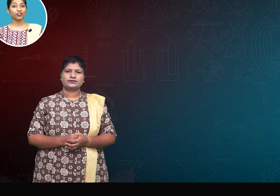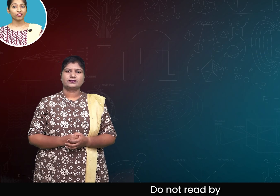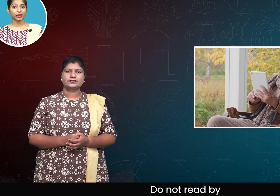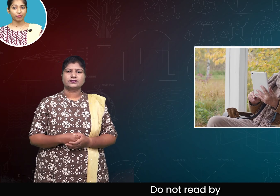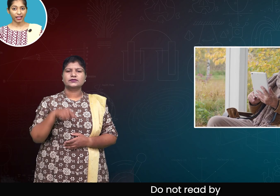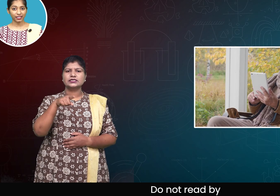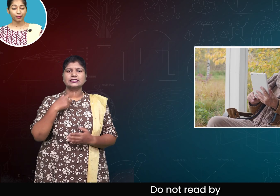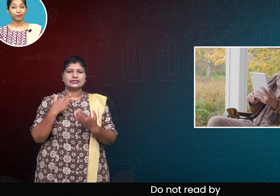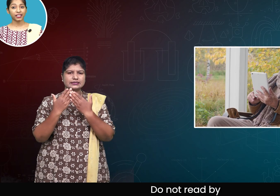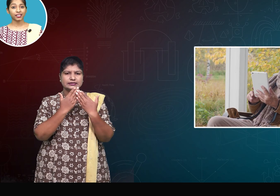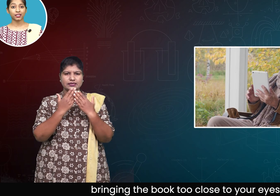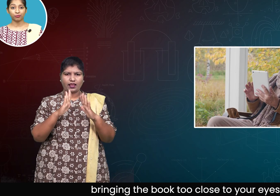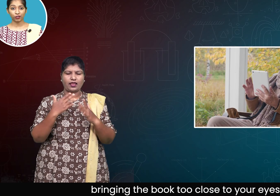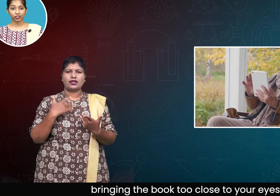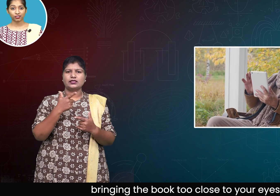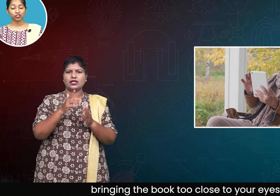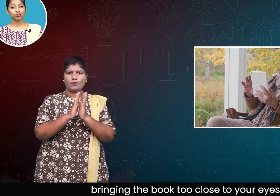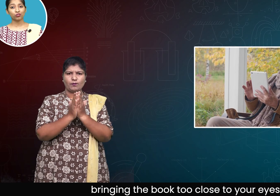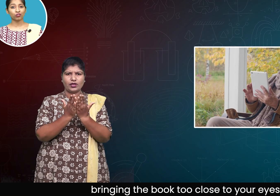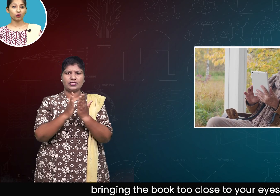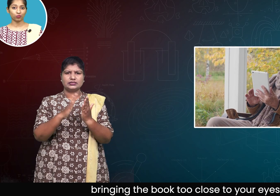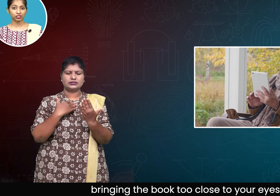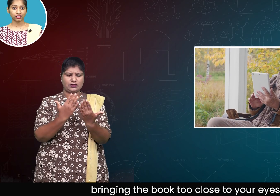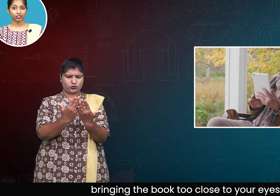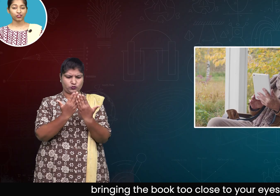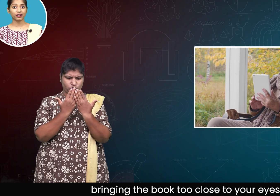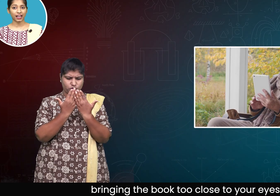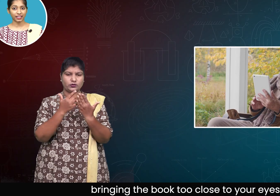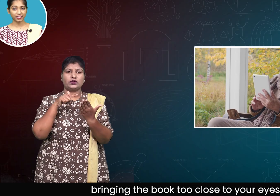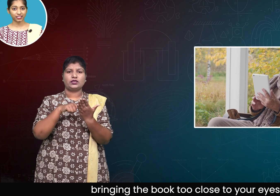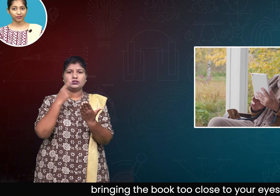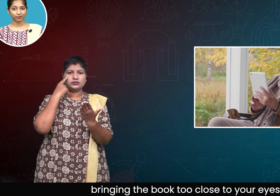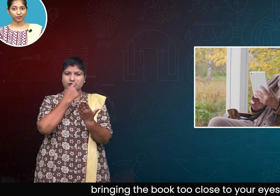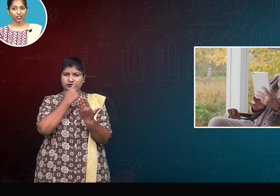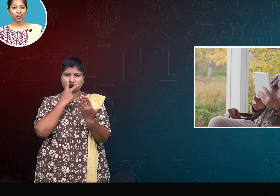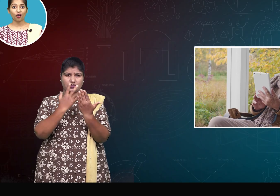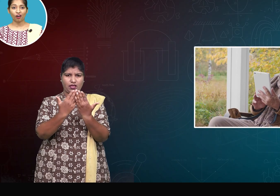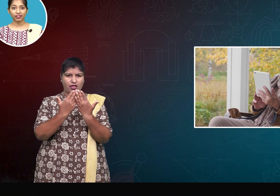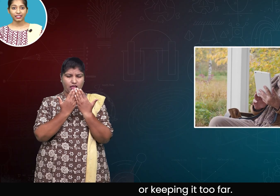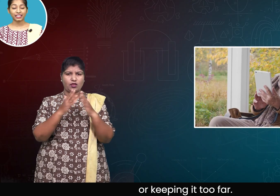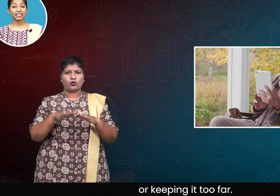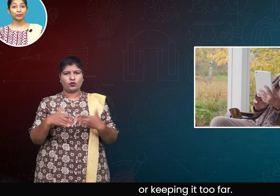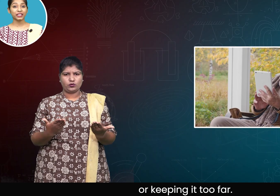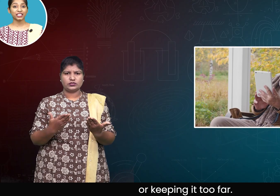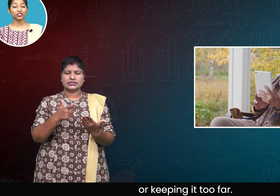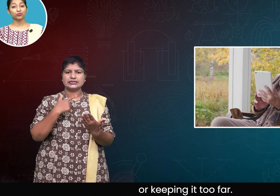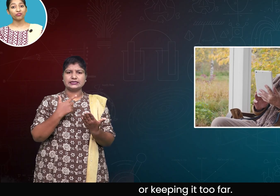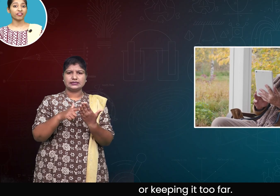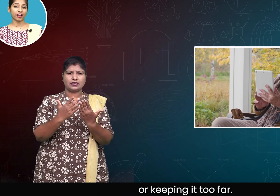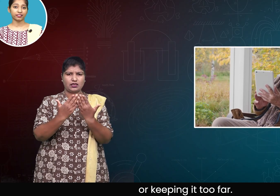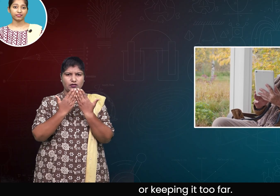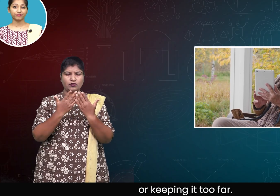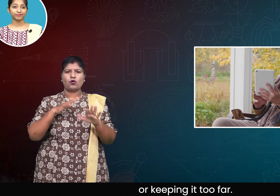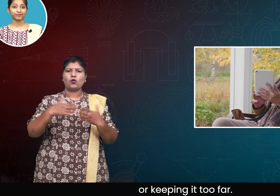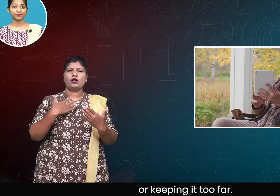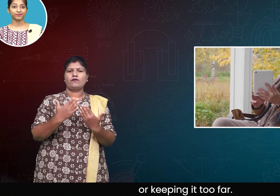Do not read by bringing the book too close to your eyes or keeping it too